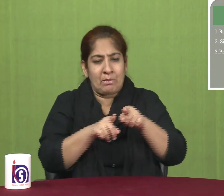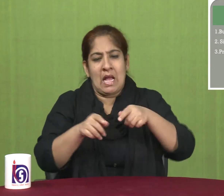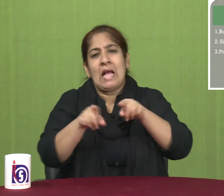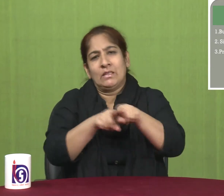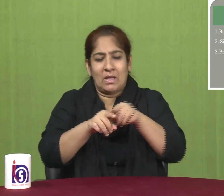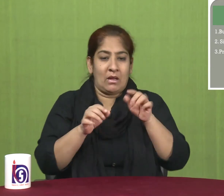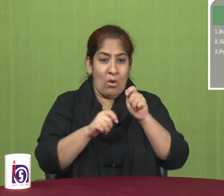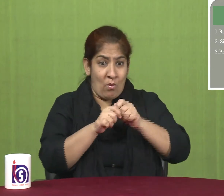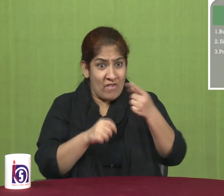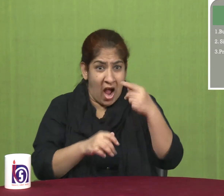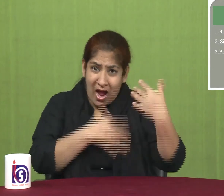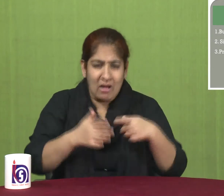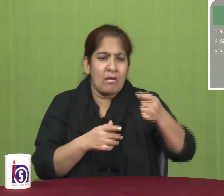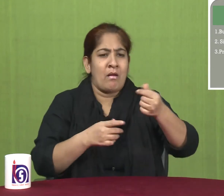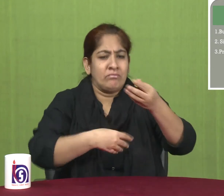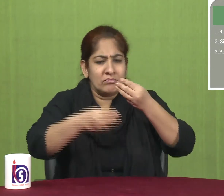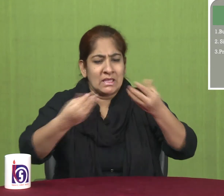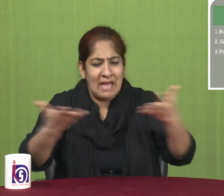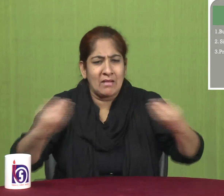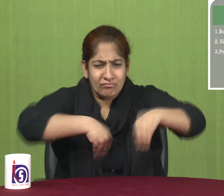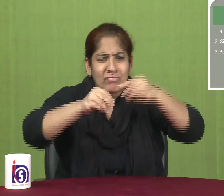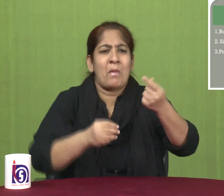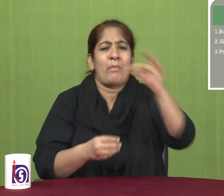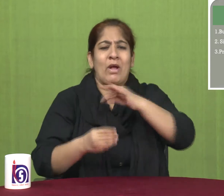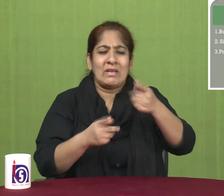then it affects the capital requirement as well.